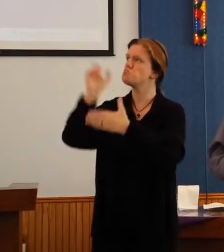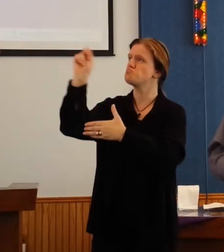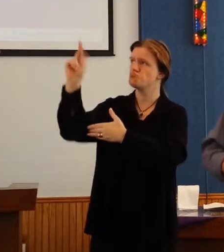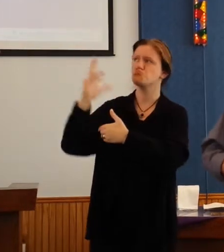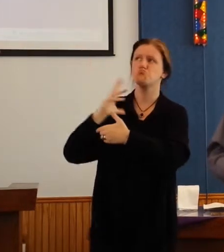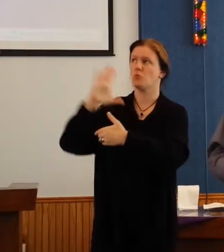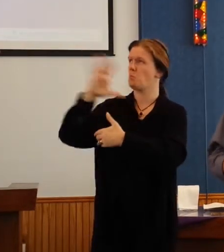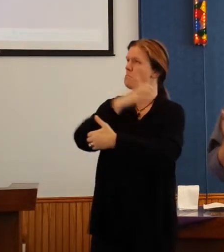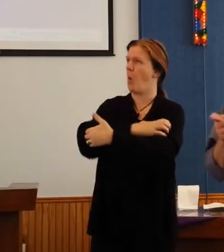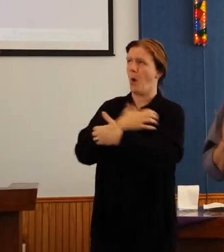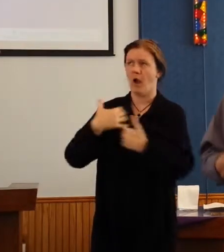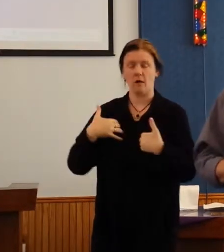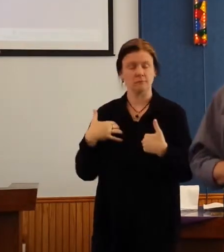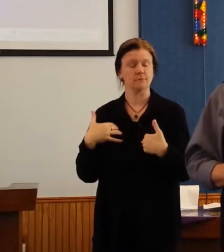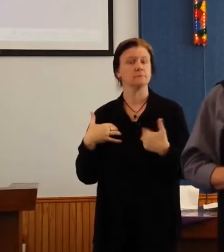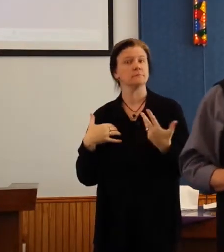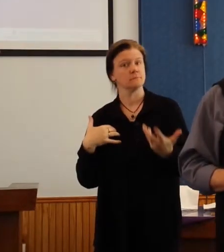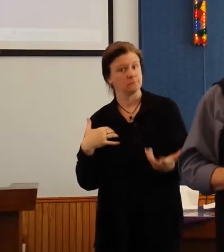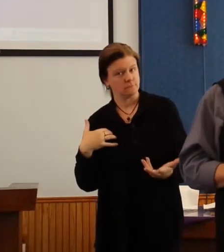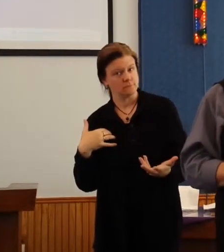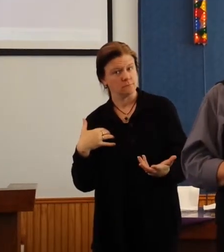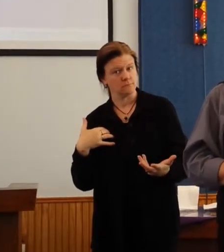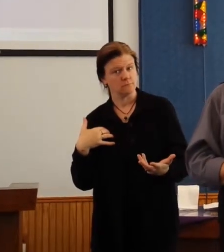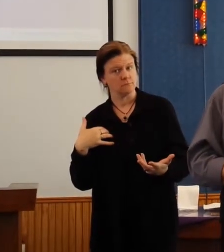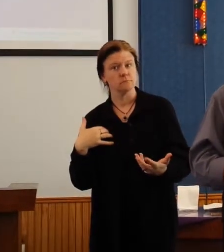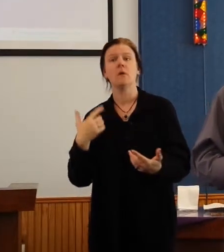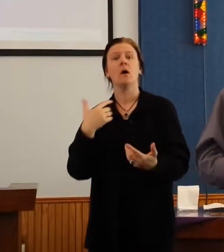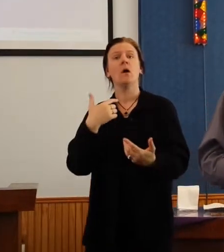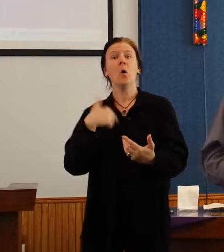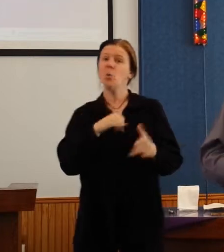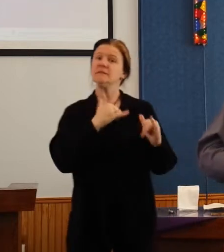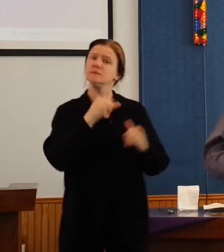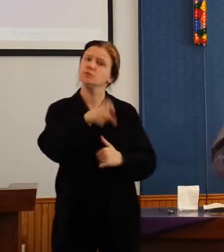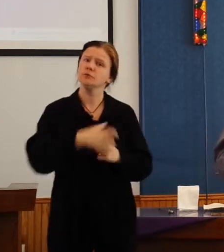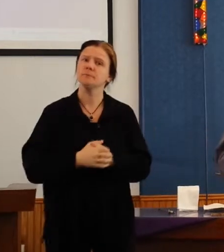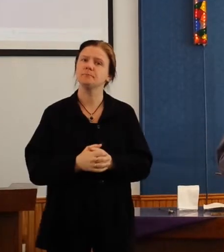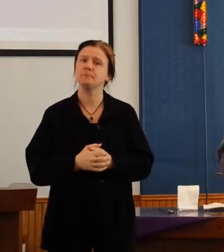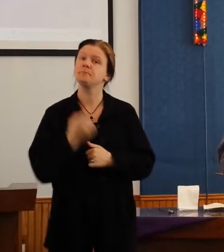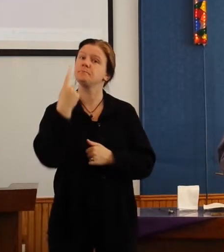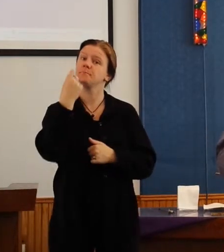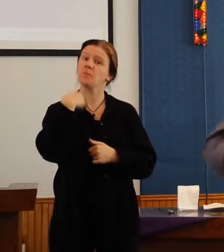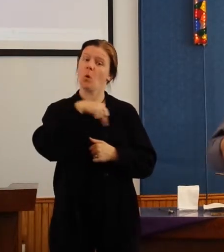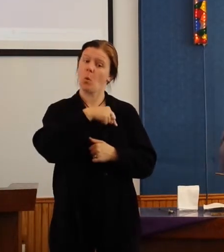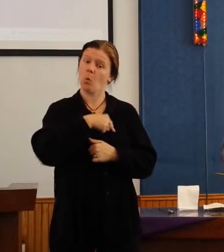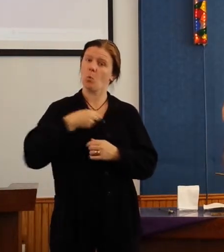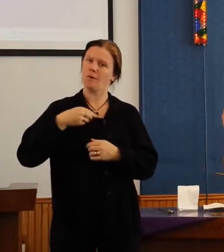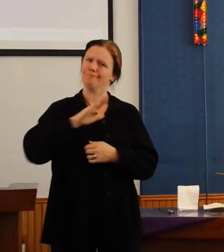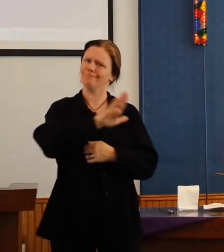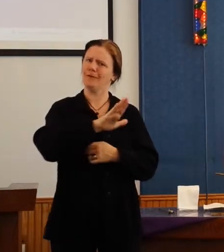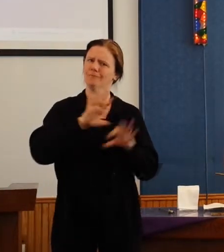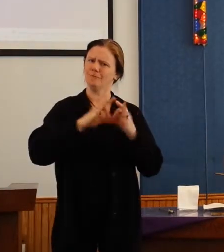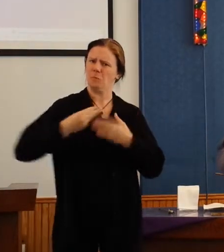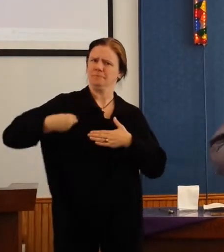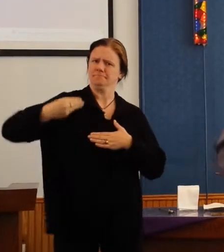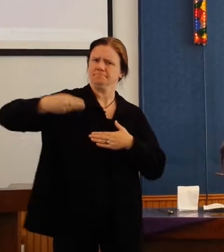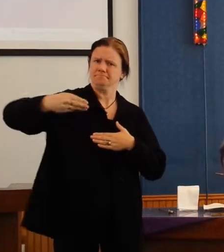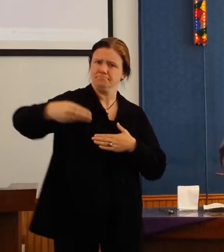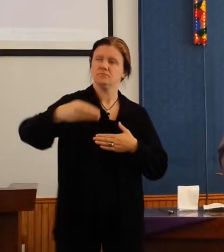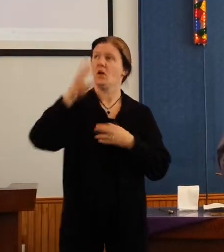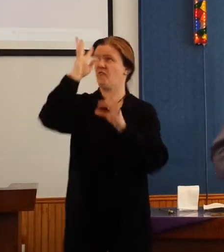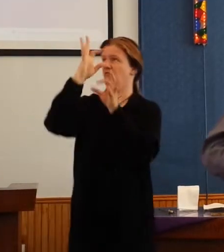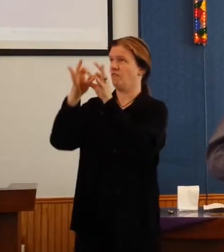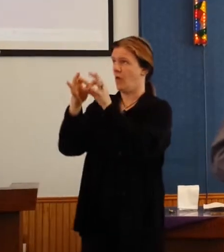covenant. So too should we, as descendants of Abraham, believe and have faith in God's